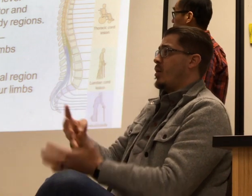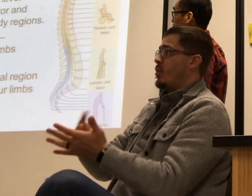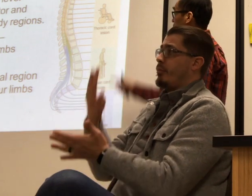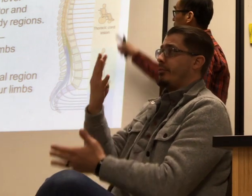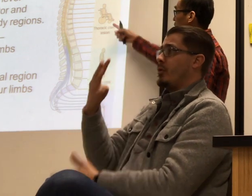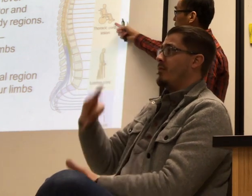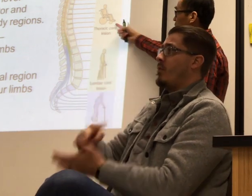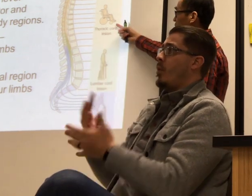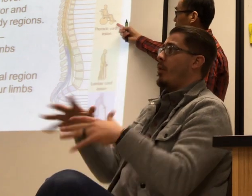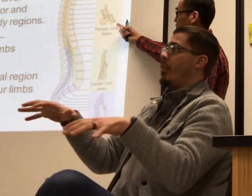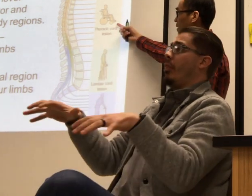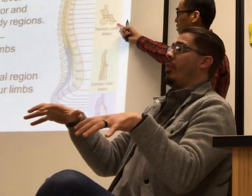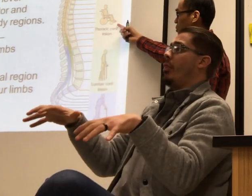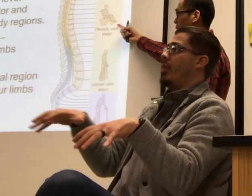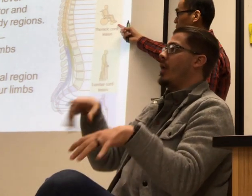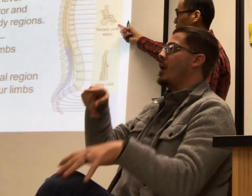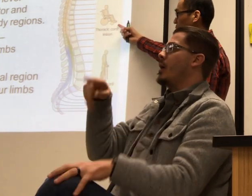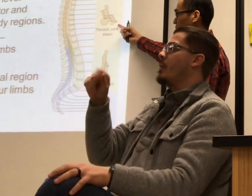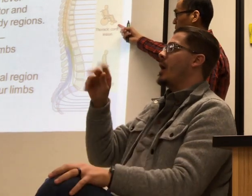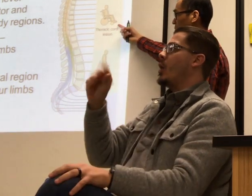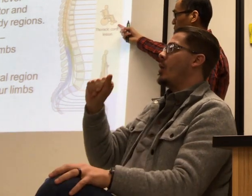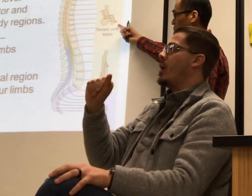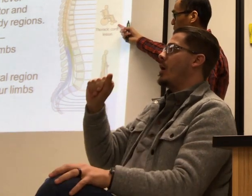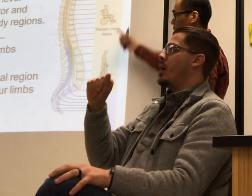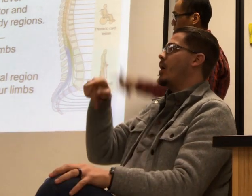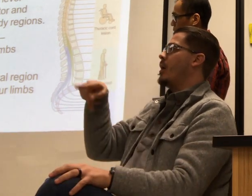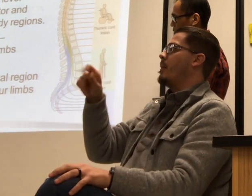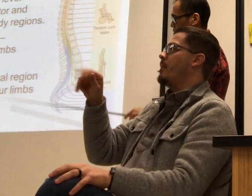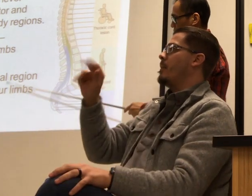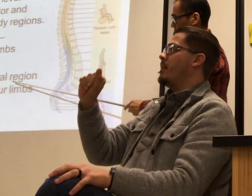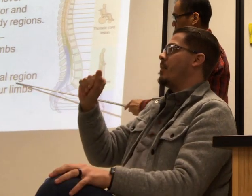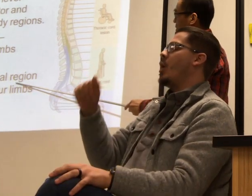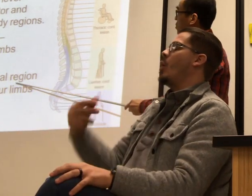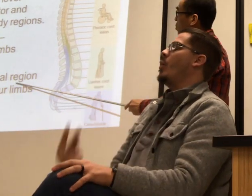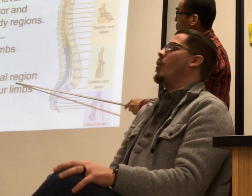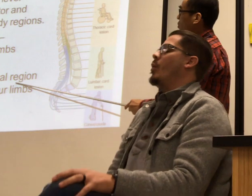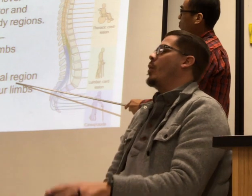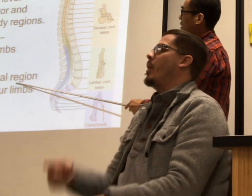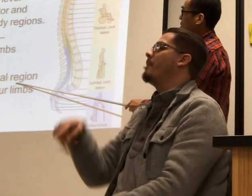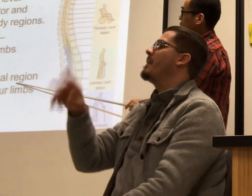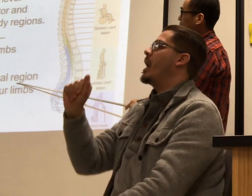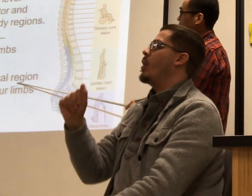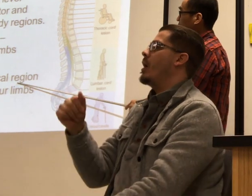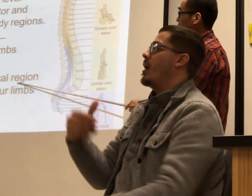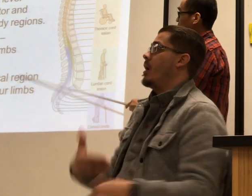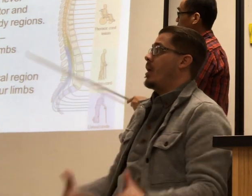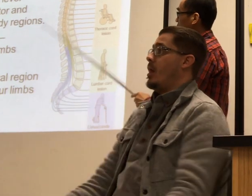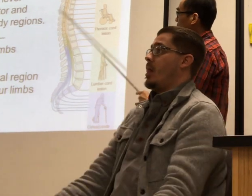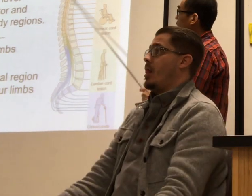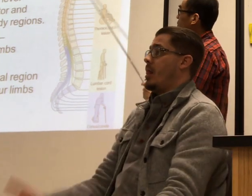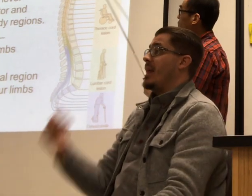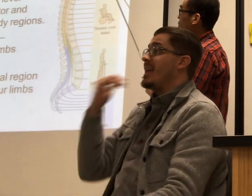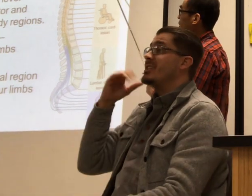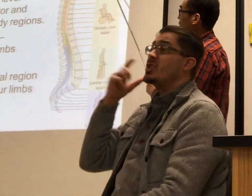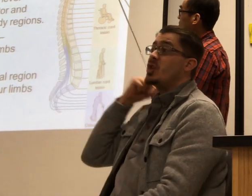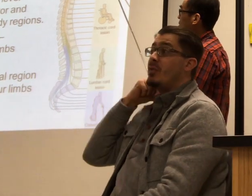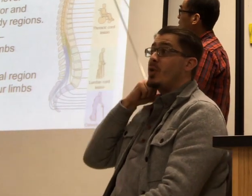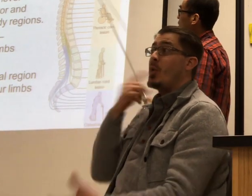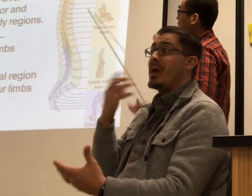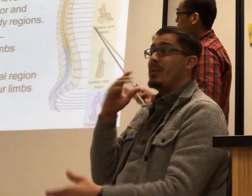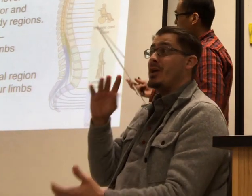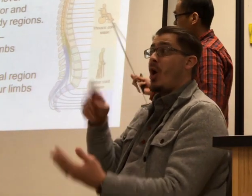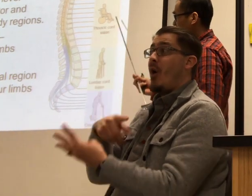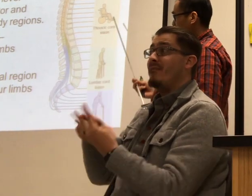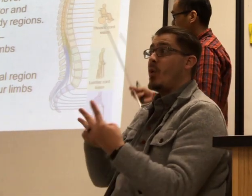paraplegia, confined to a wheelchair maybe. However, if you transect in the cervical region, you may lose the function of all 4